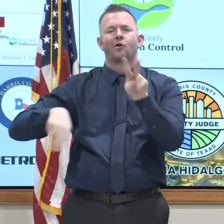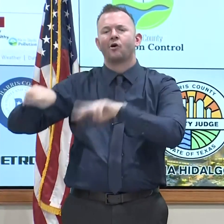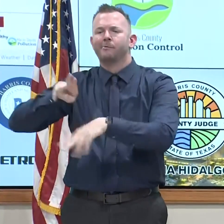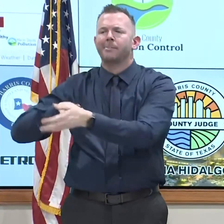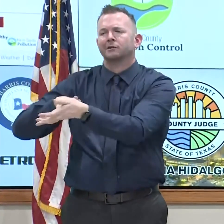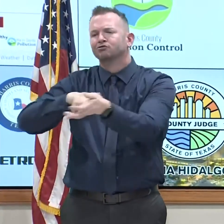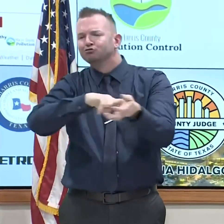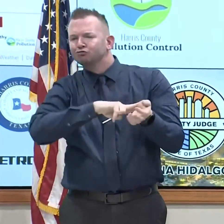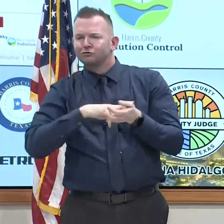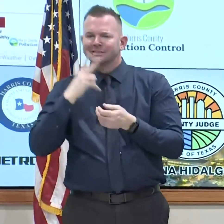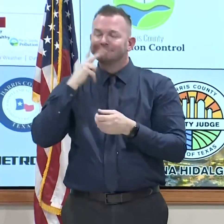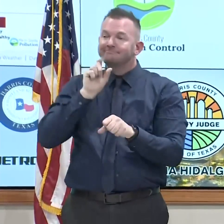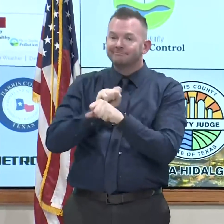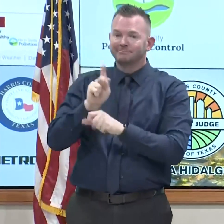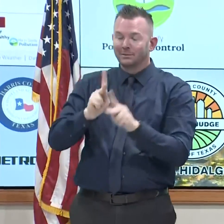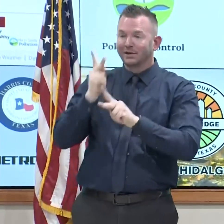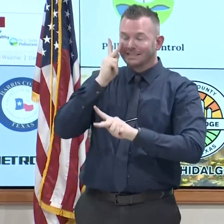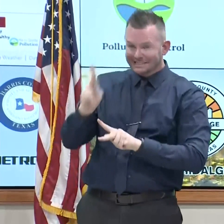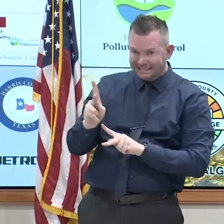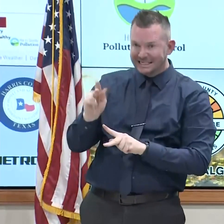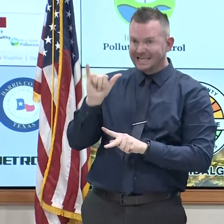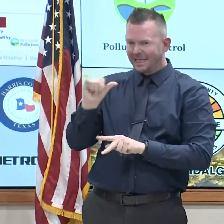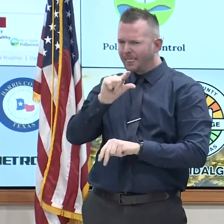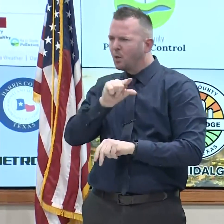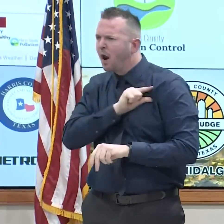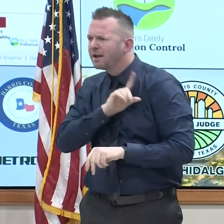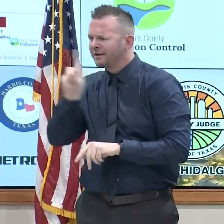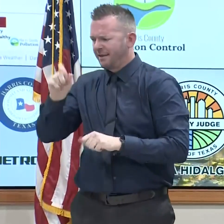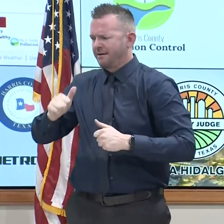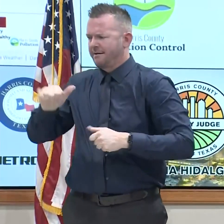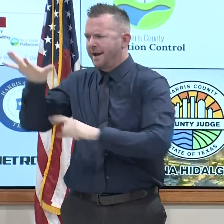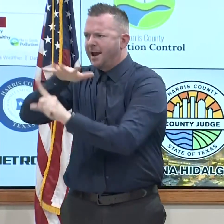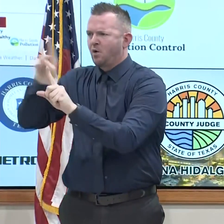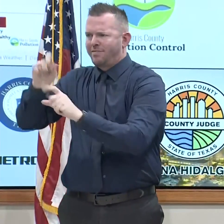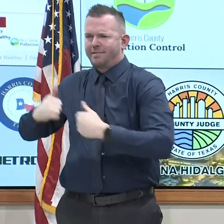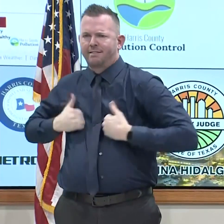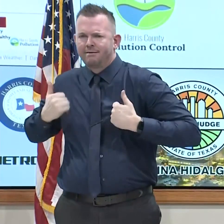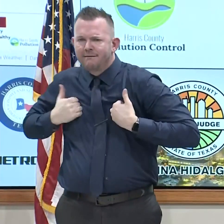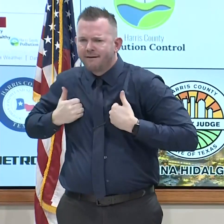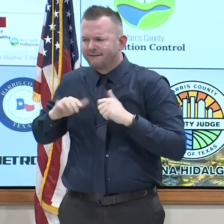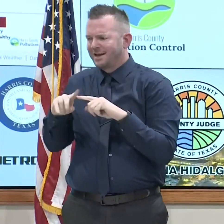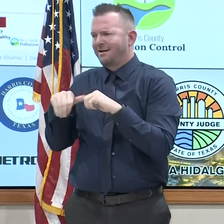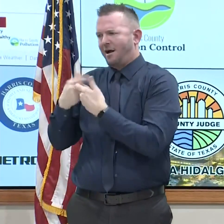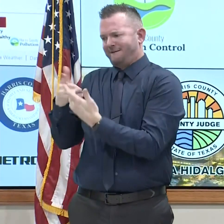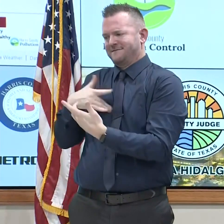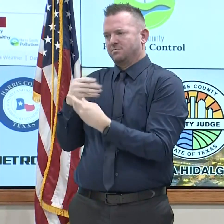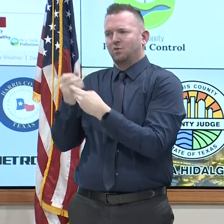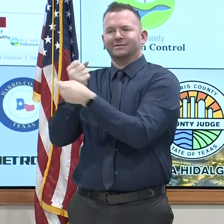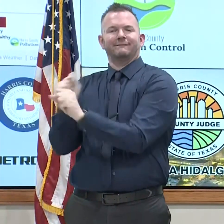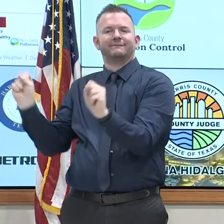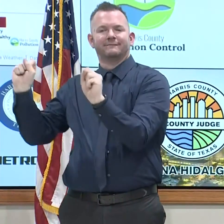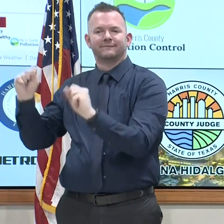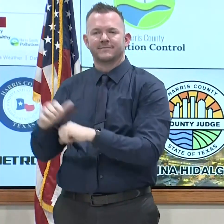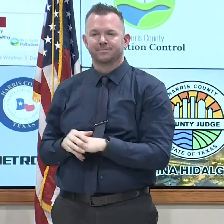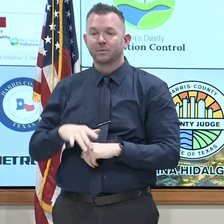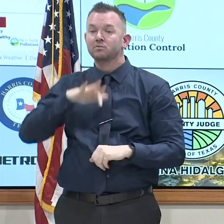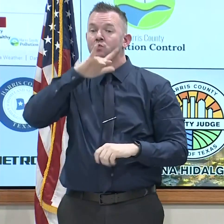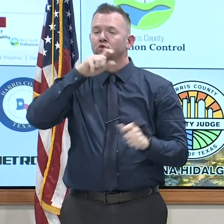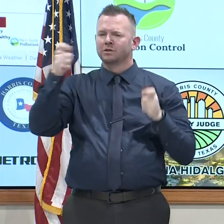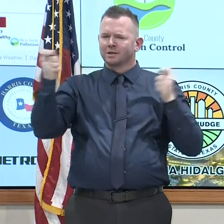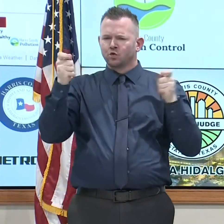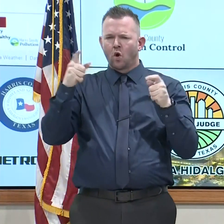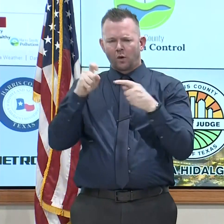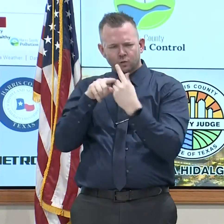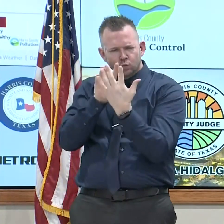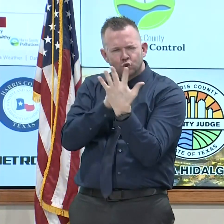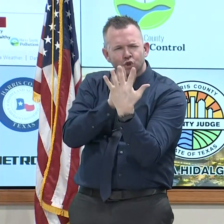air quality in the areas where they live, work, and play. Pollution control seeks to learn what the baseline air quality